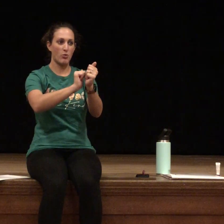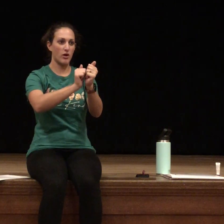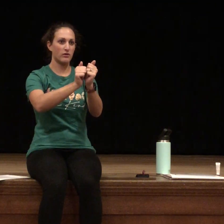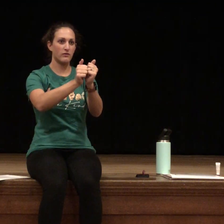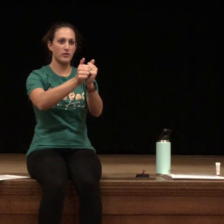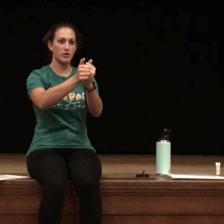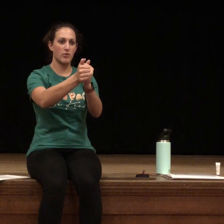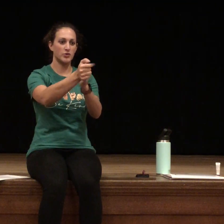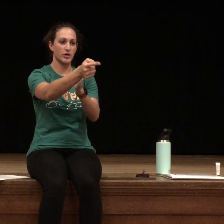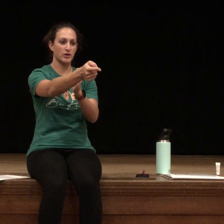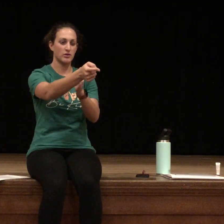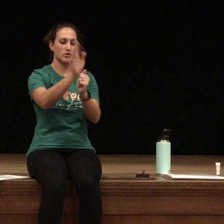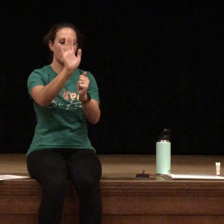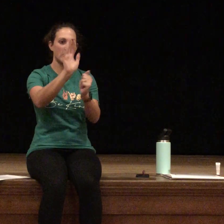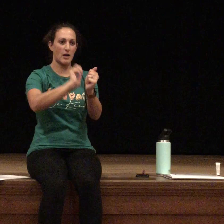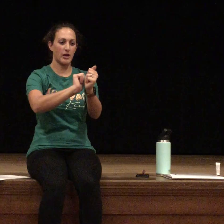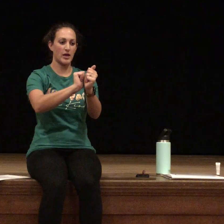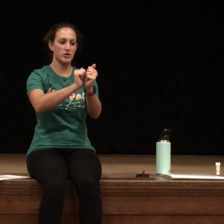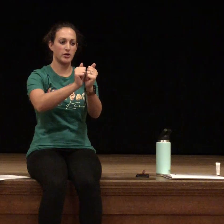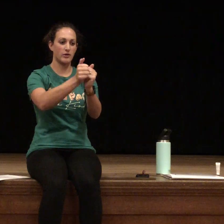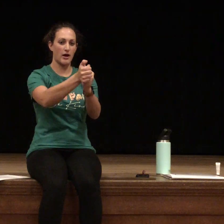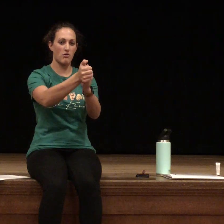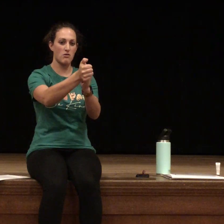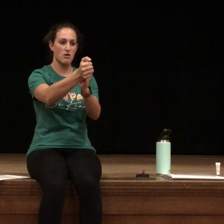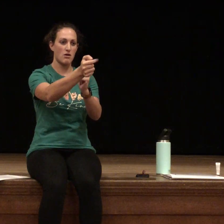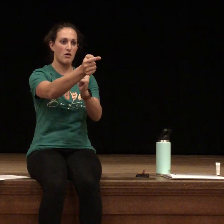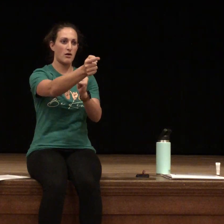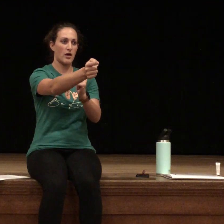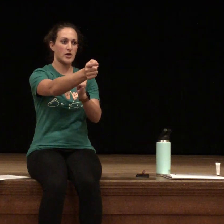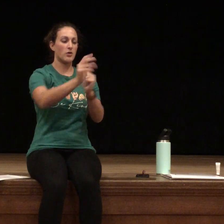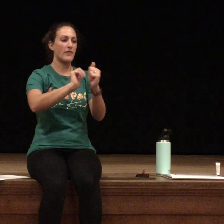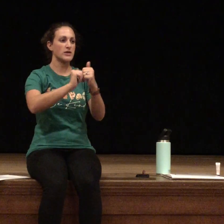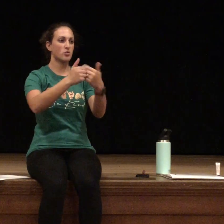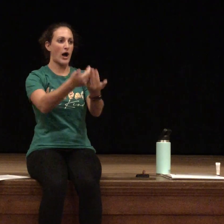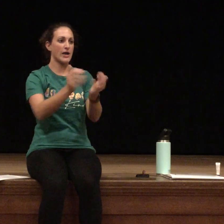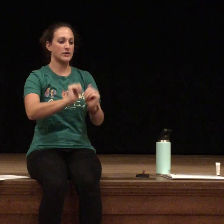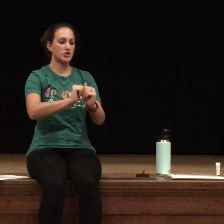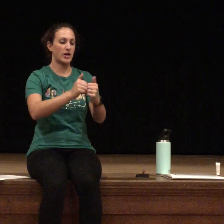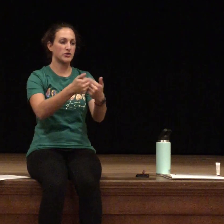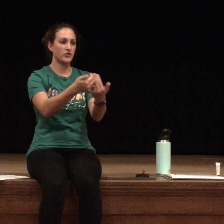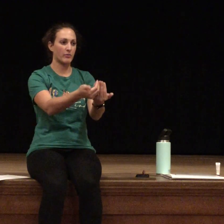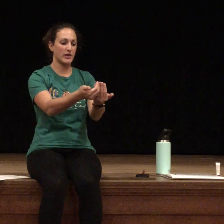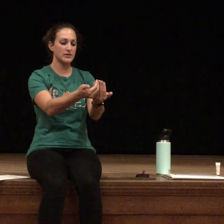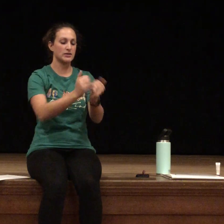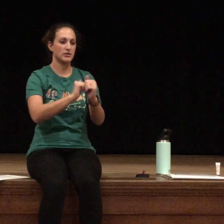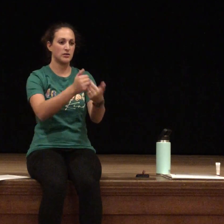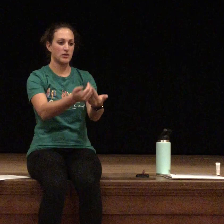one fluid motion. So with that dominant hand, you're going to do how, and then you. And that is why it's changed from this